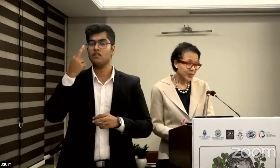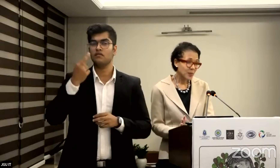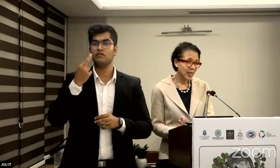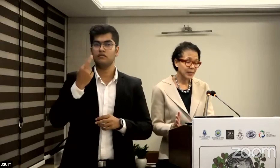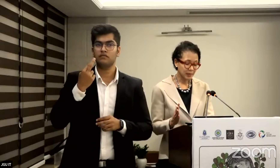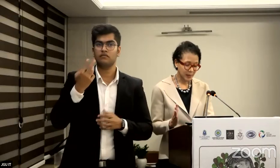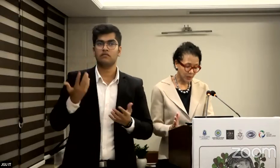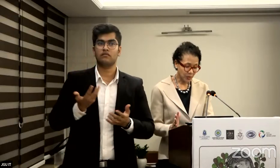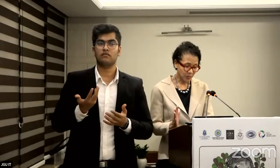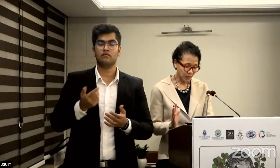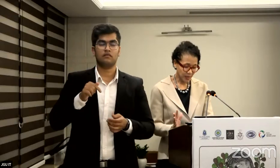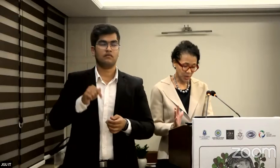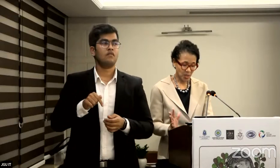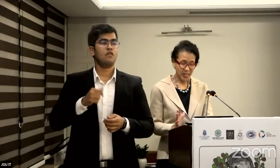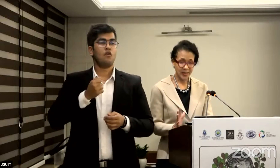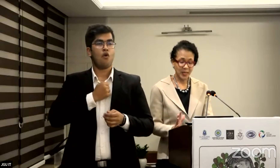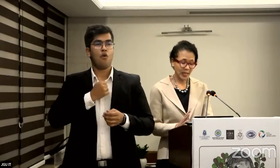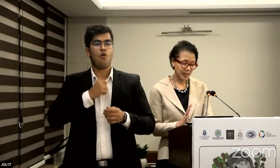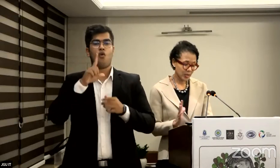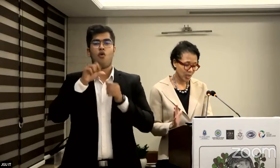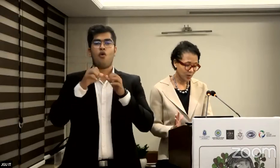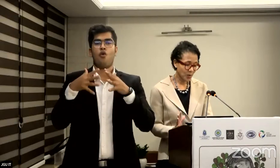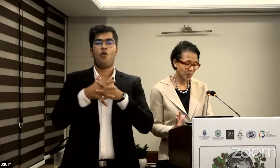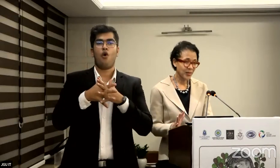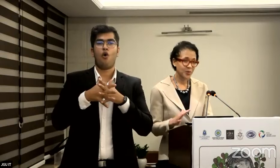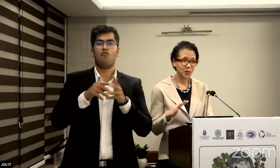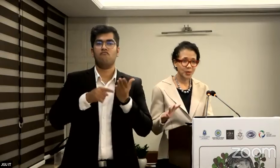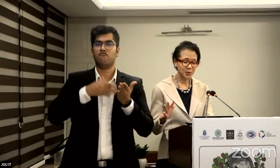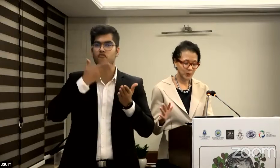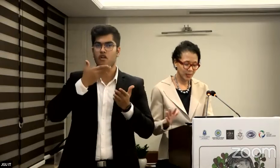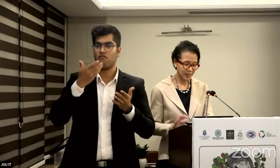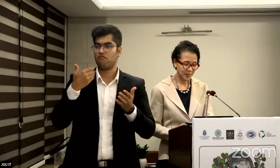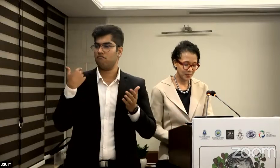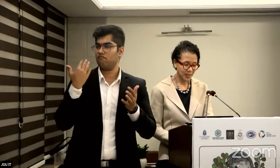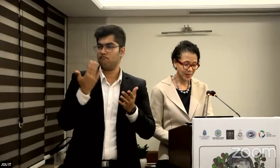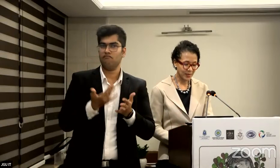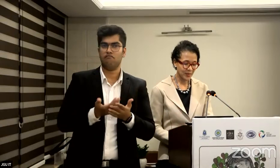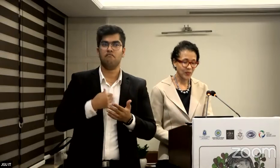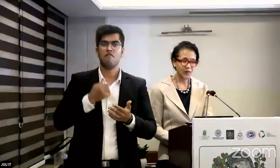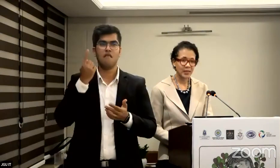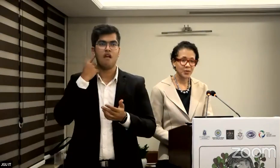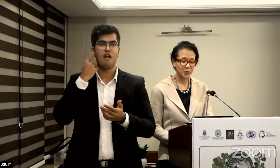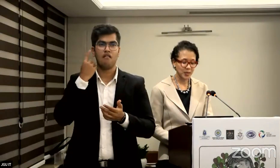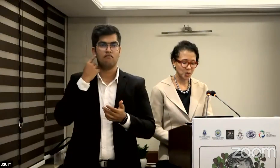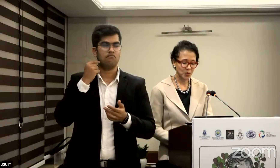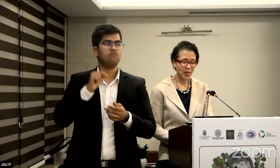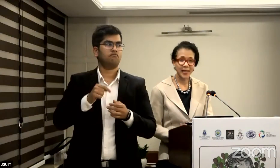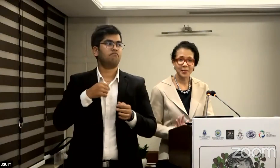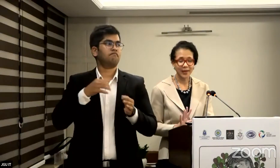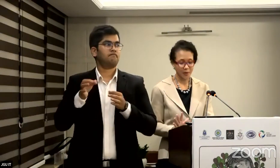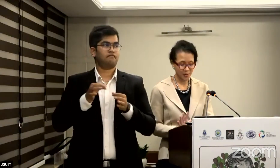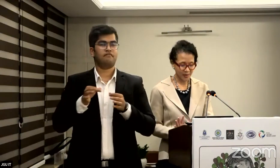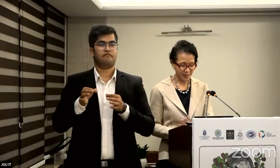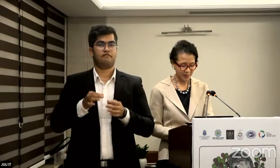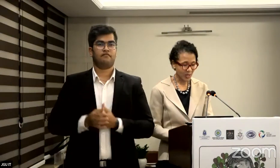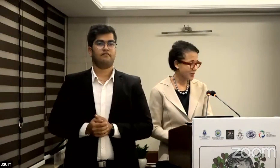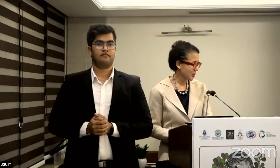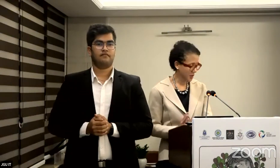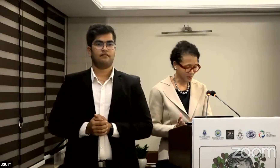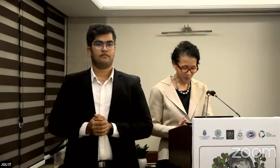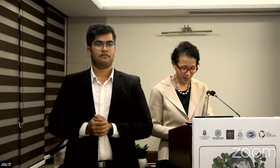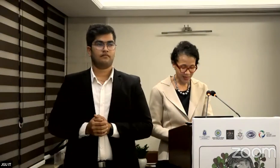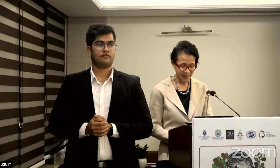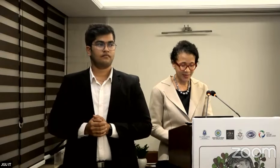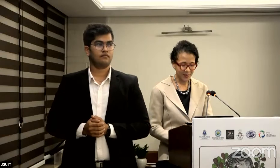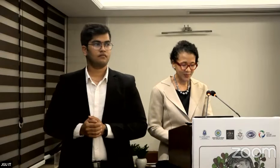And this is my legal realist training speaking, and I'll talk more about critical and realist methods of legal research and writing in my other talk